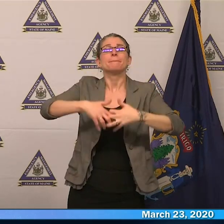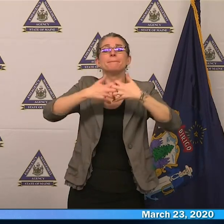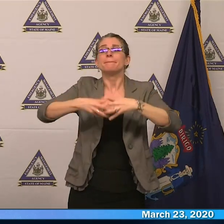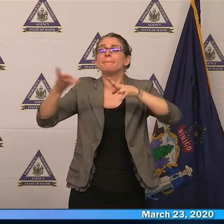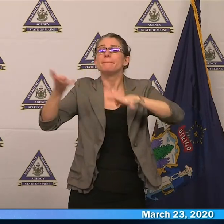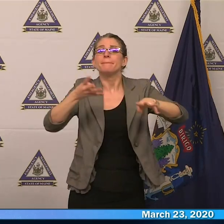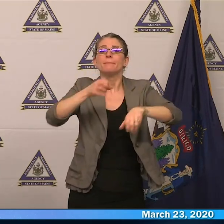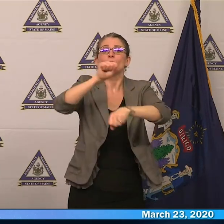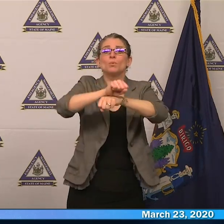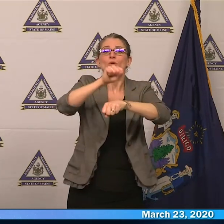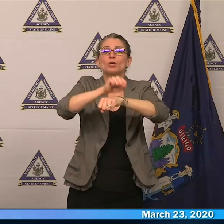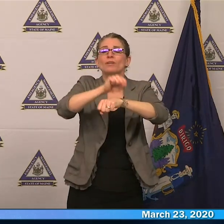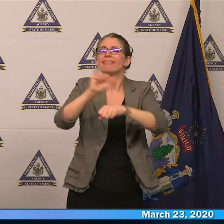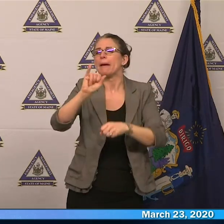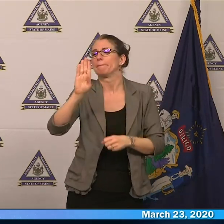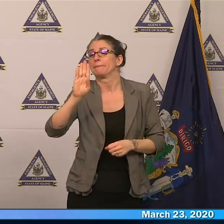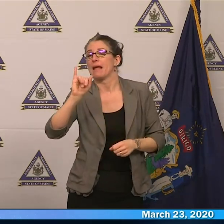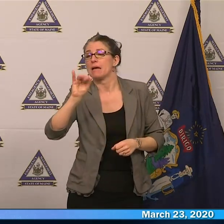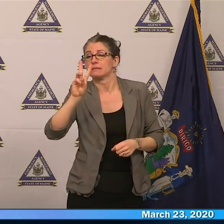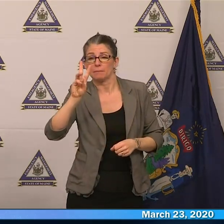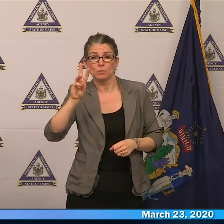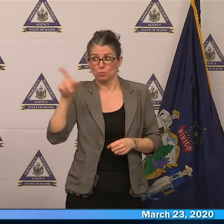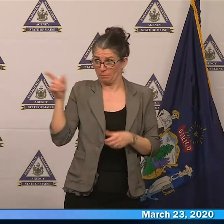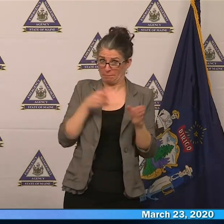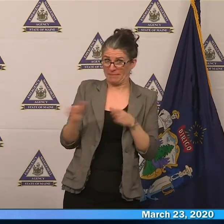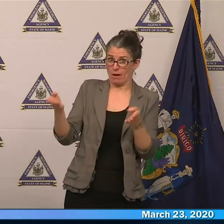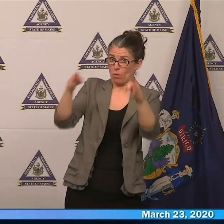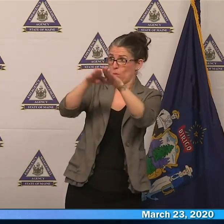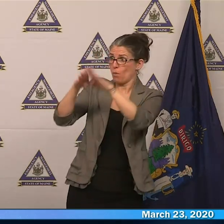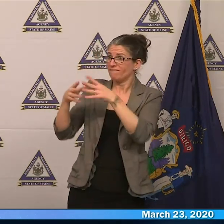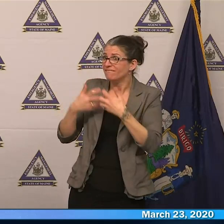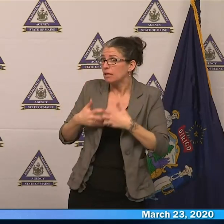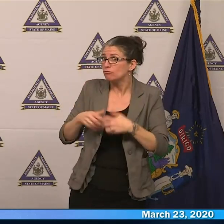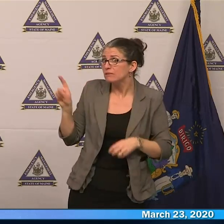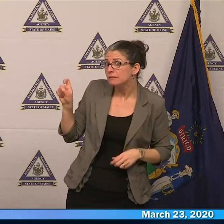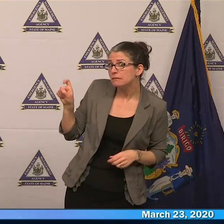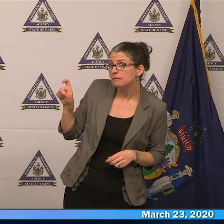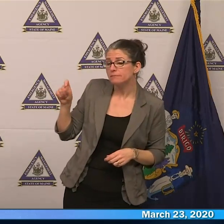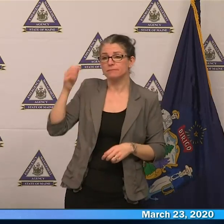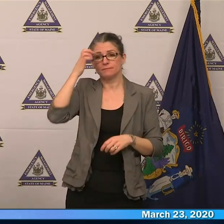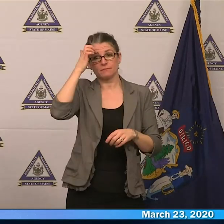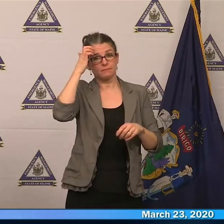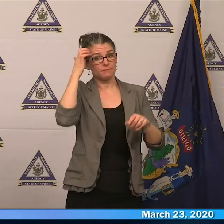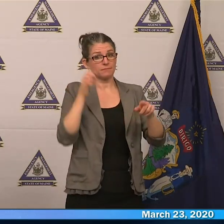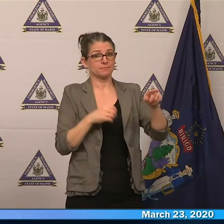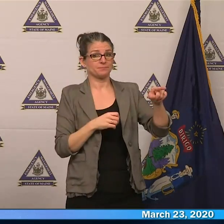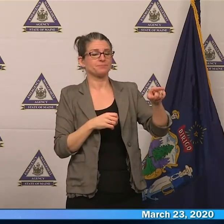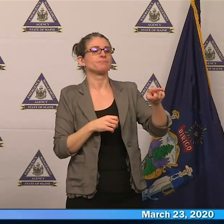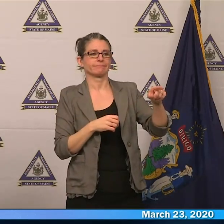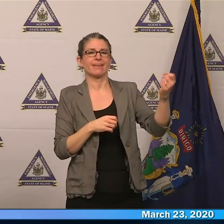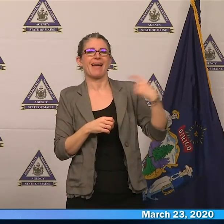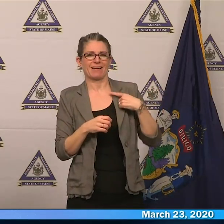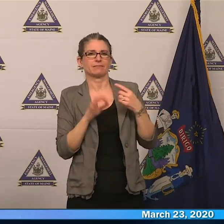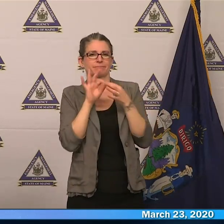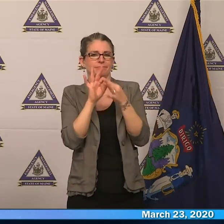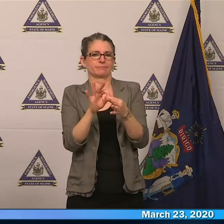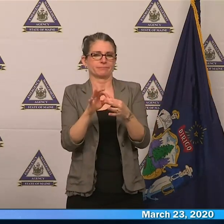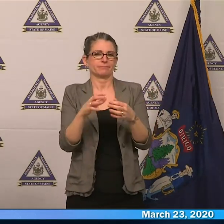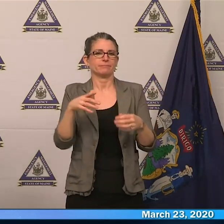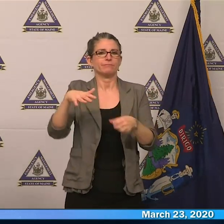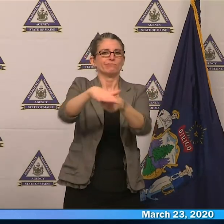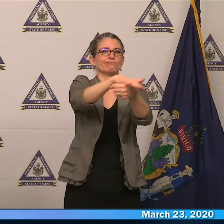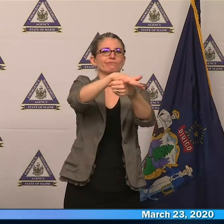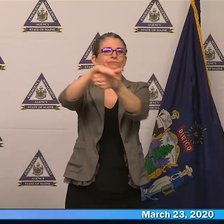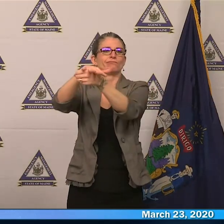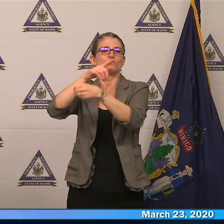Batmeyer Works. So the question is how should we think about and evaluate industrial locations? Again, that discussion